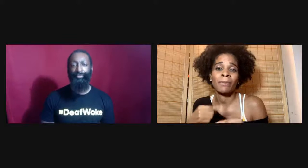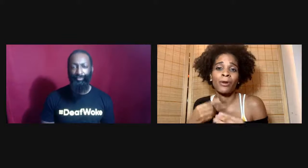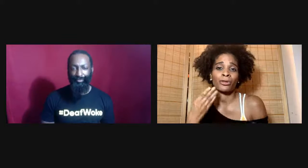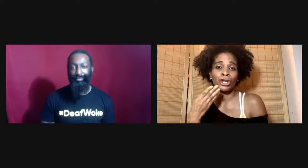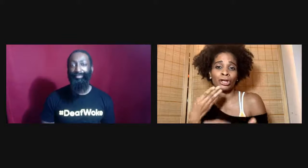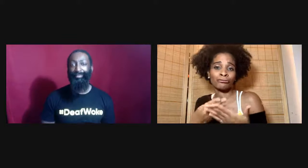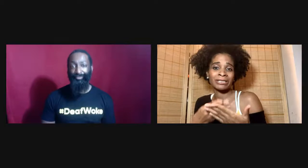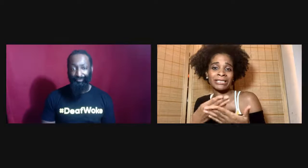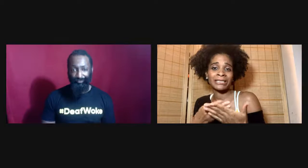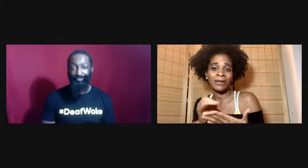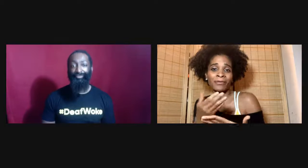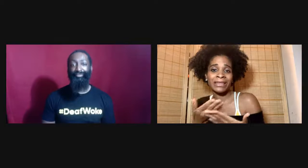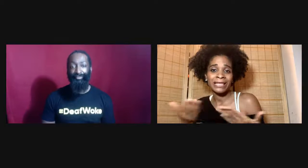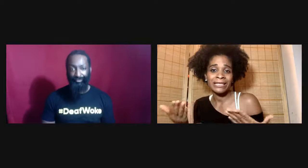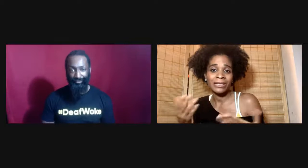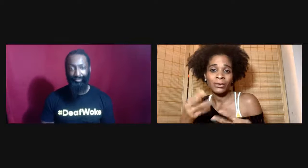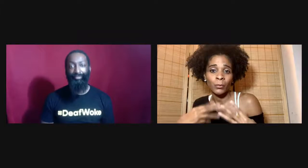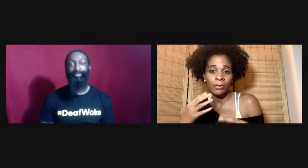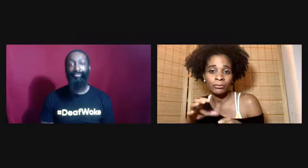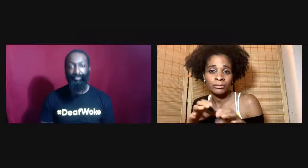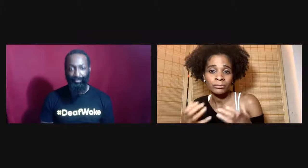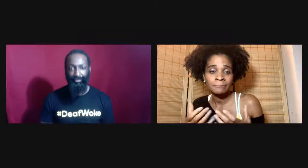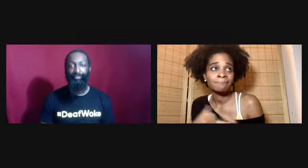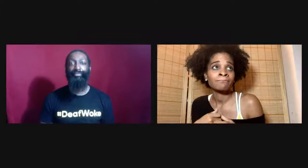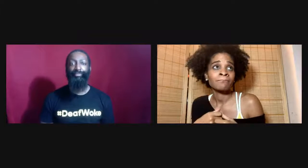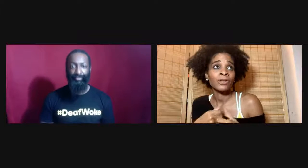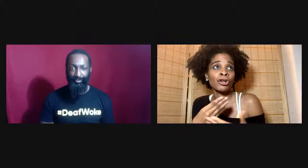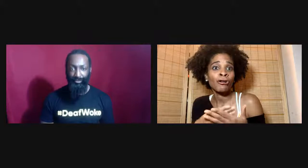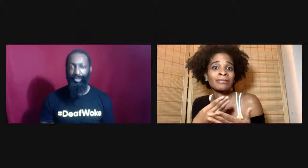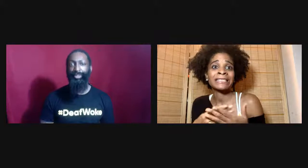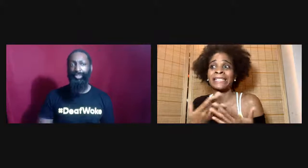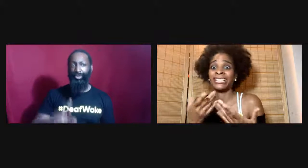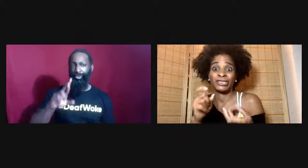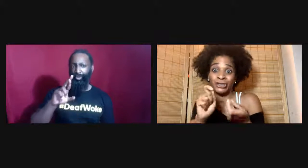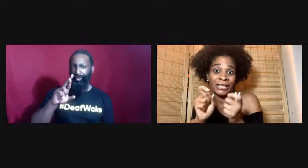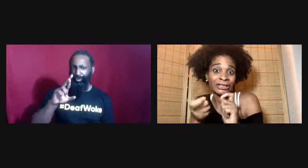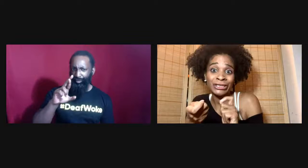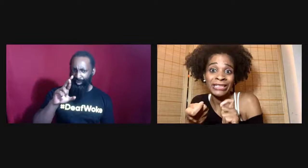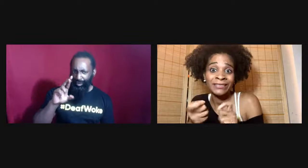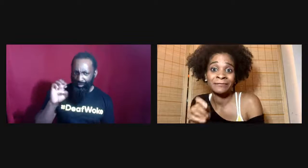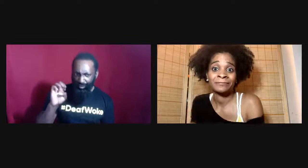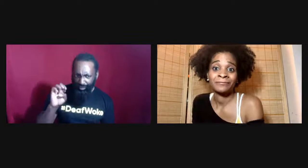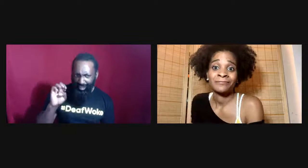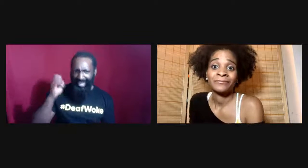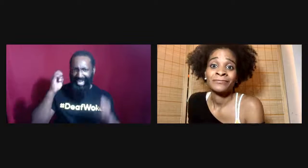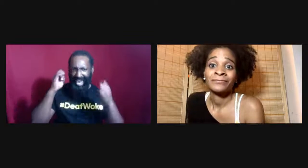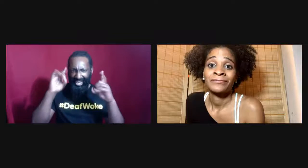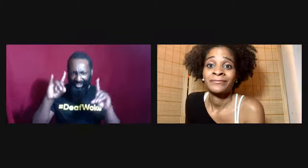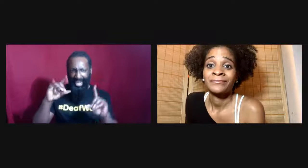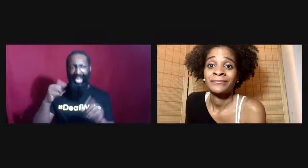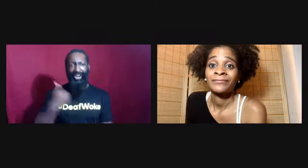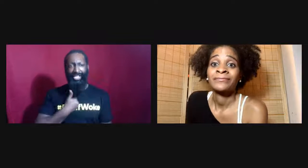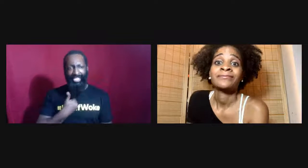have others develop that mindset, share my knowledge.